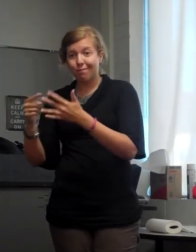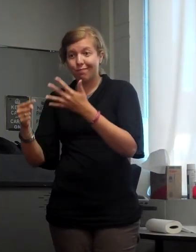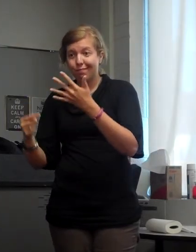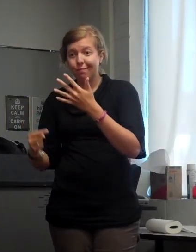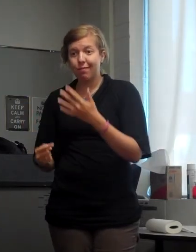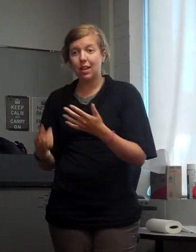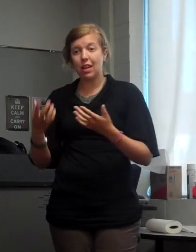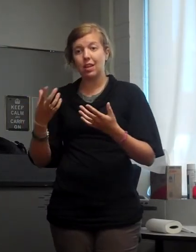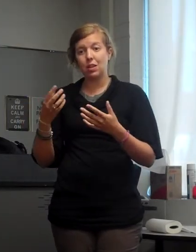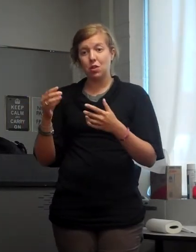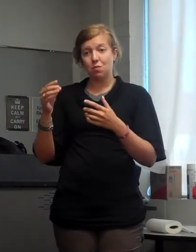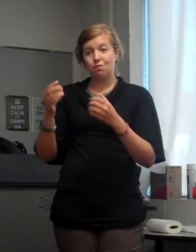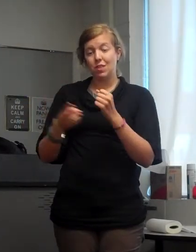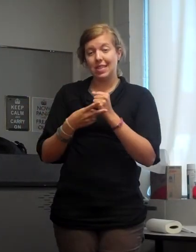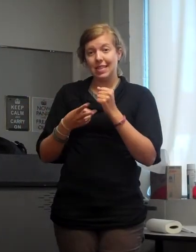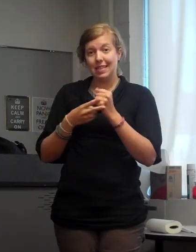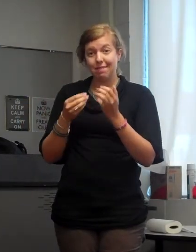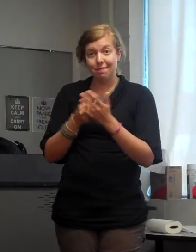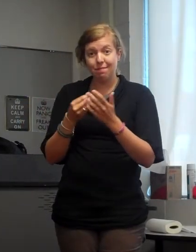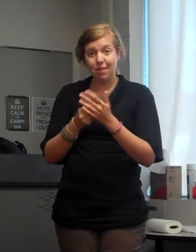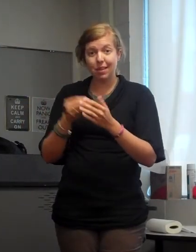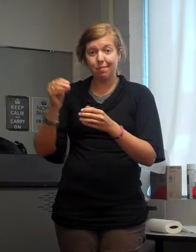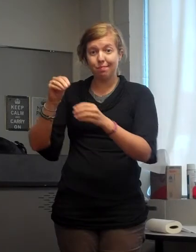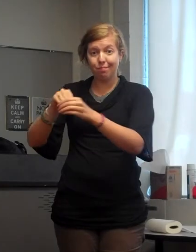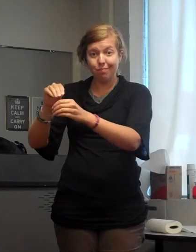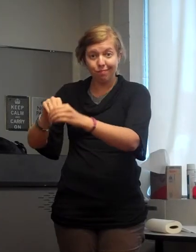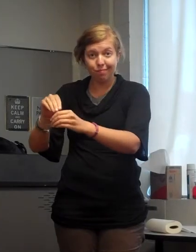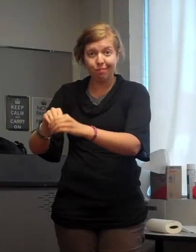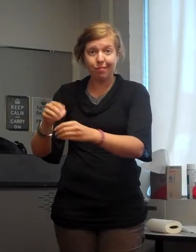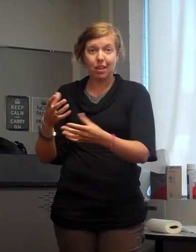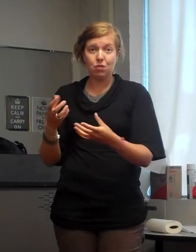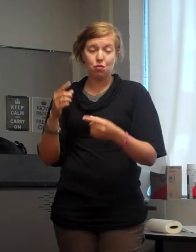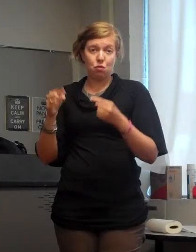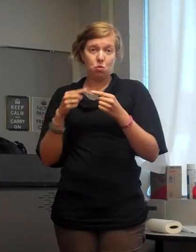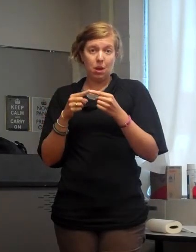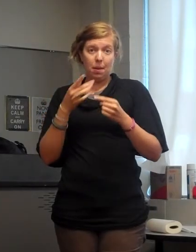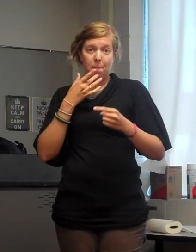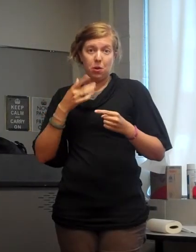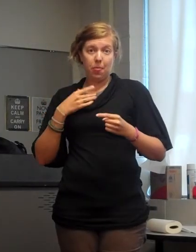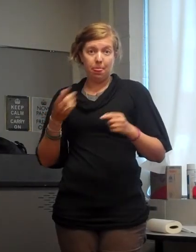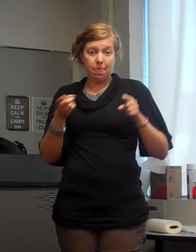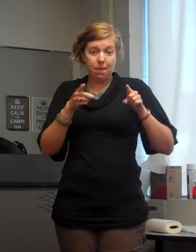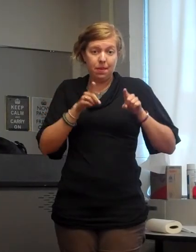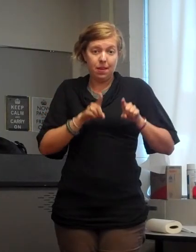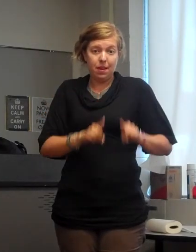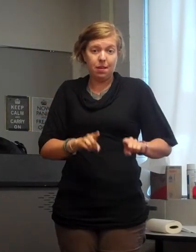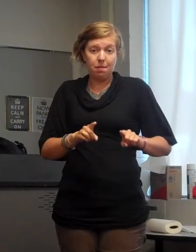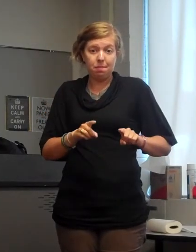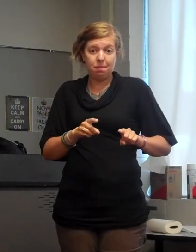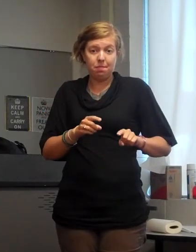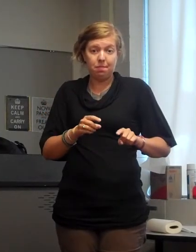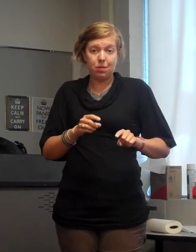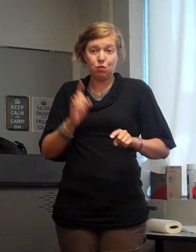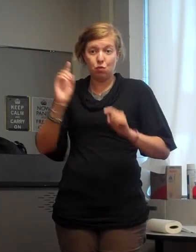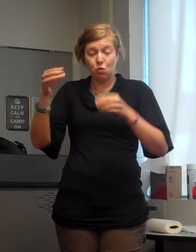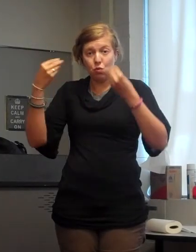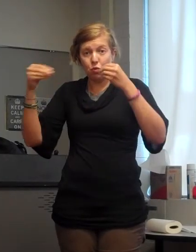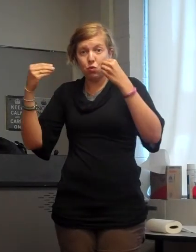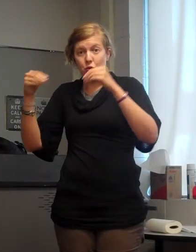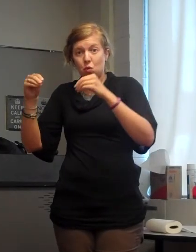birthday comes up, I take cash and I go buy a gift. So same way with Christmas. Okay, so your budget then every month